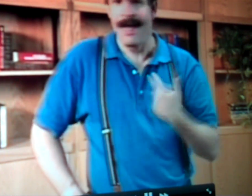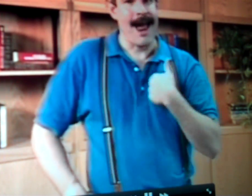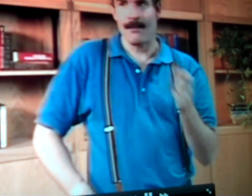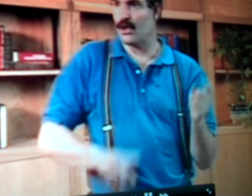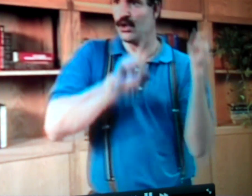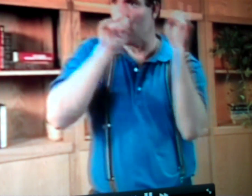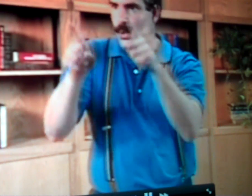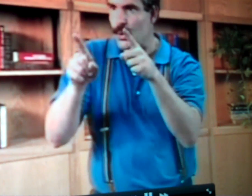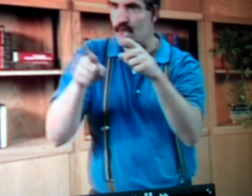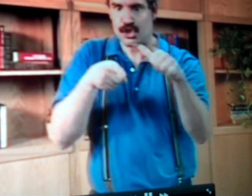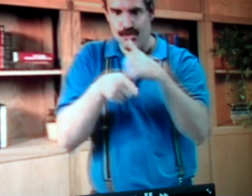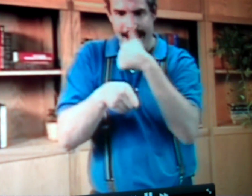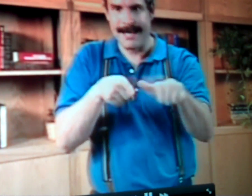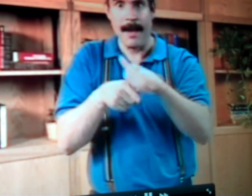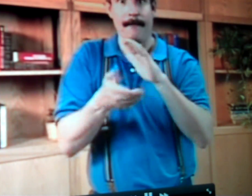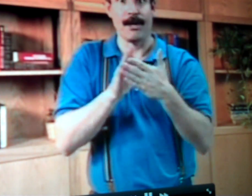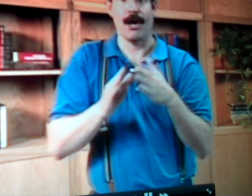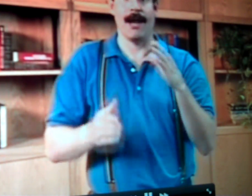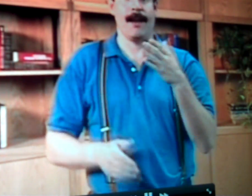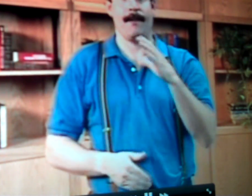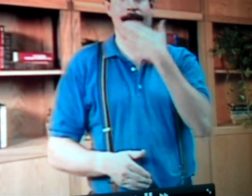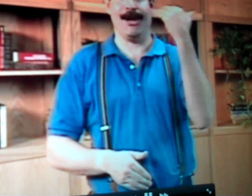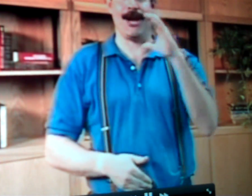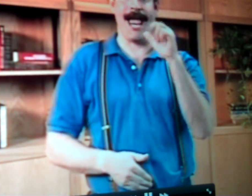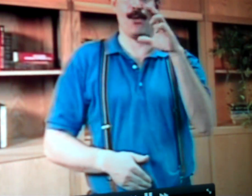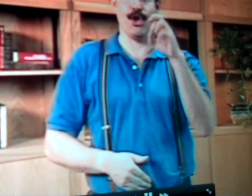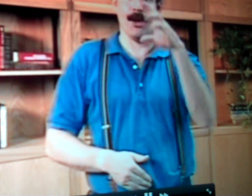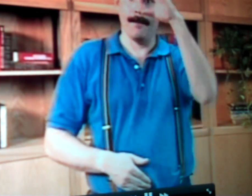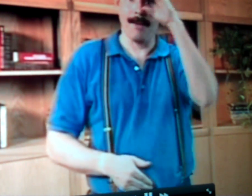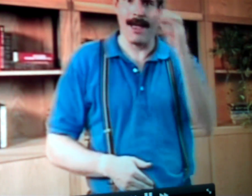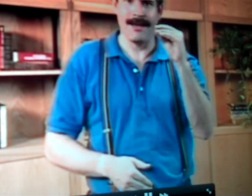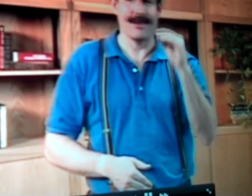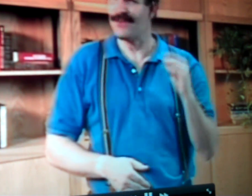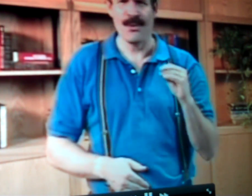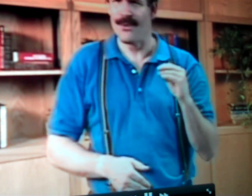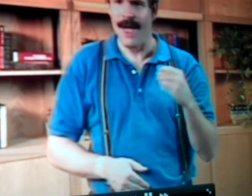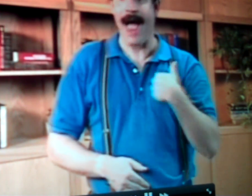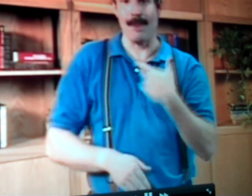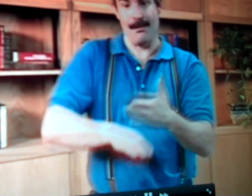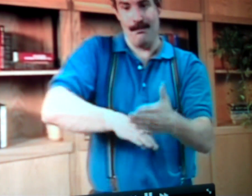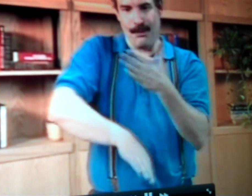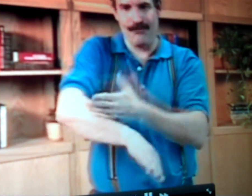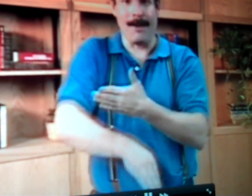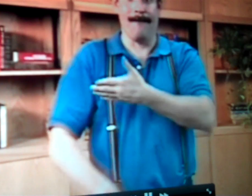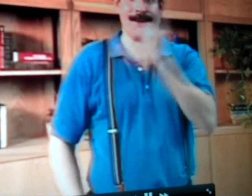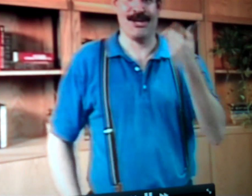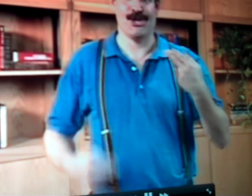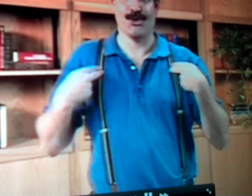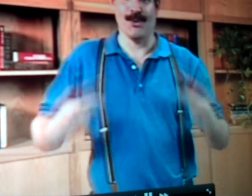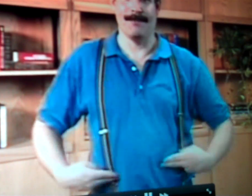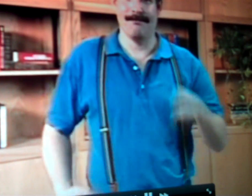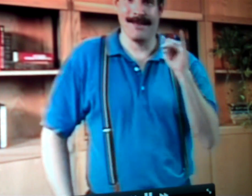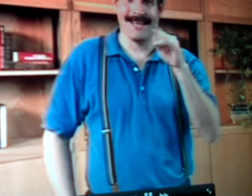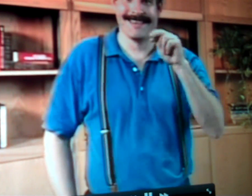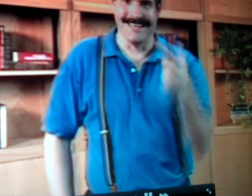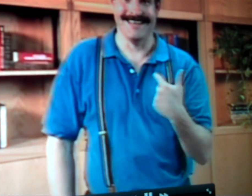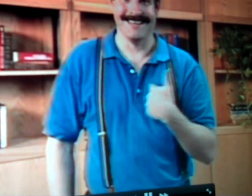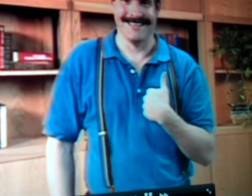I really chose that because I wanted to go somewhere where I wanted to do something where I could have fun and really enjoy what I was doing,